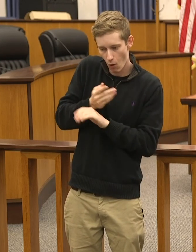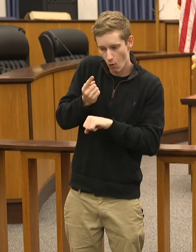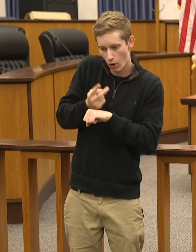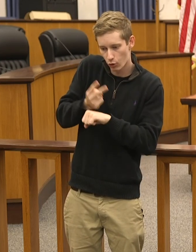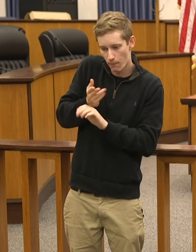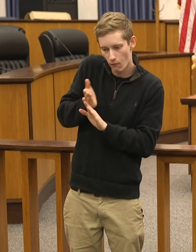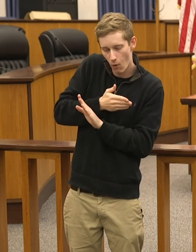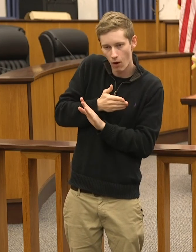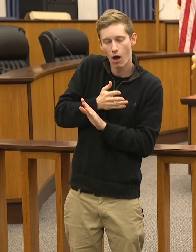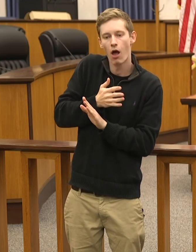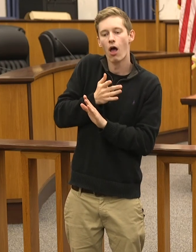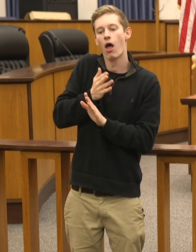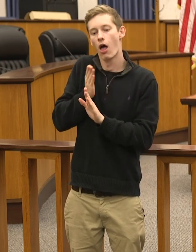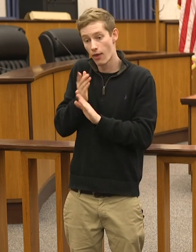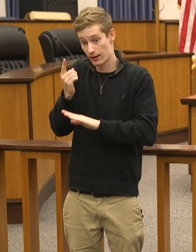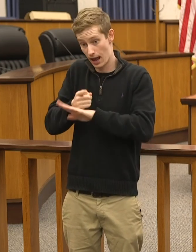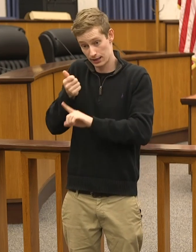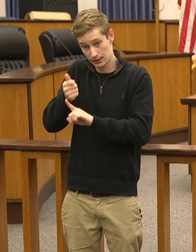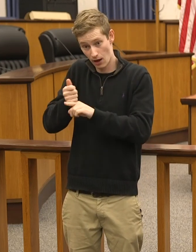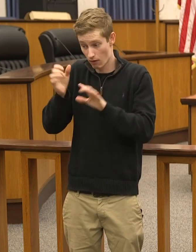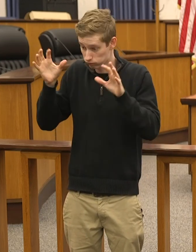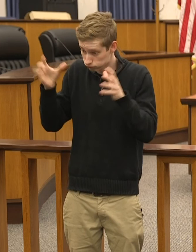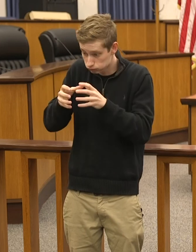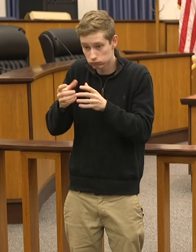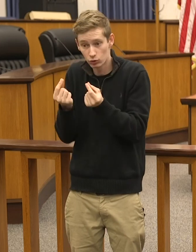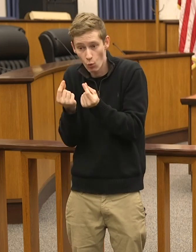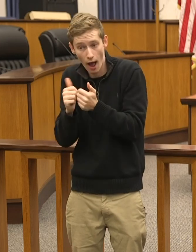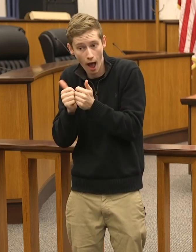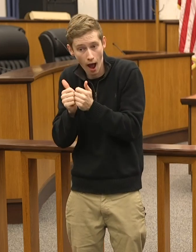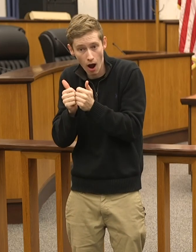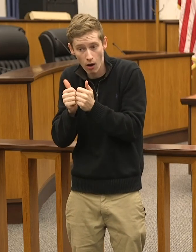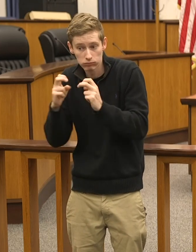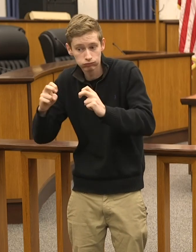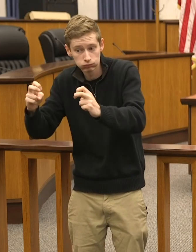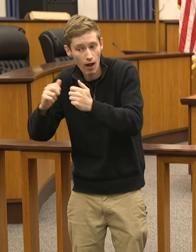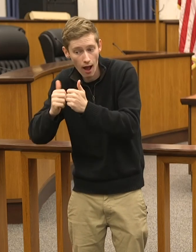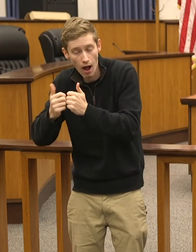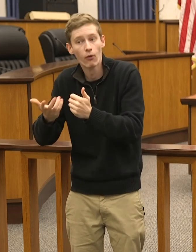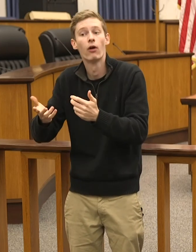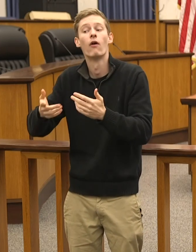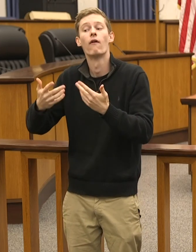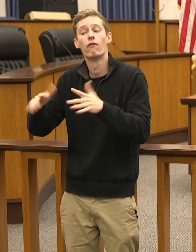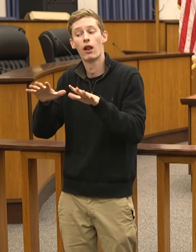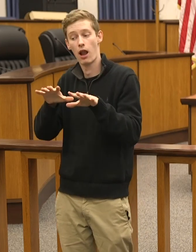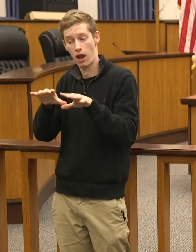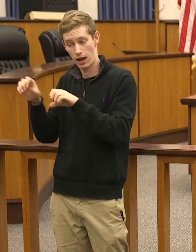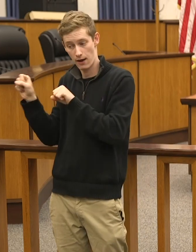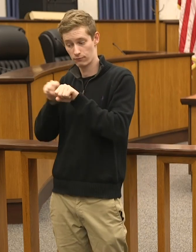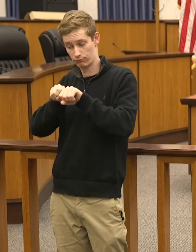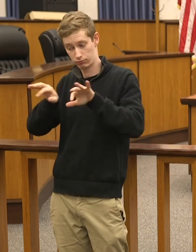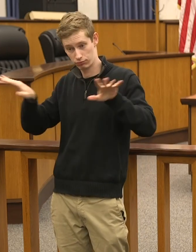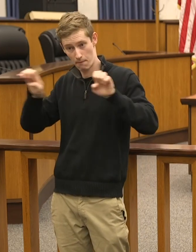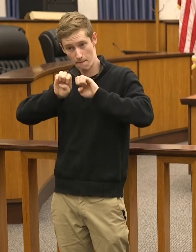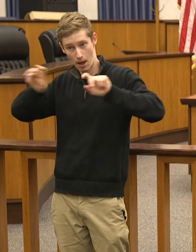operate during the family gathering itself, and then what we do when we leave that family gathering that will help minimize the